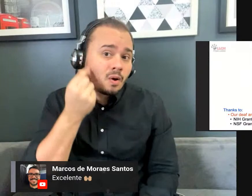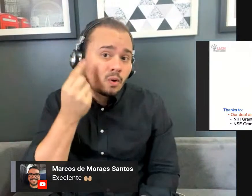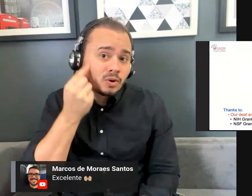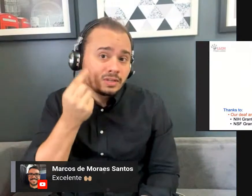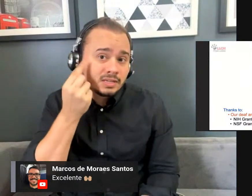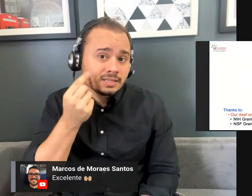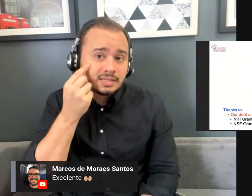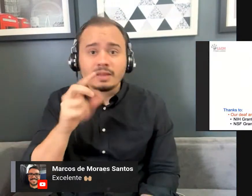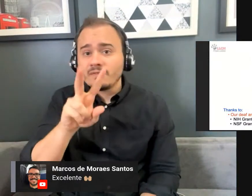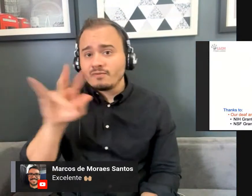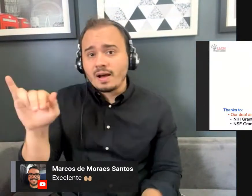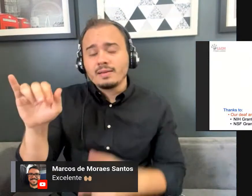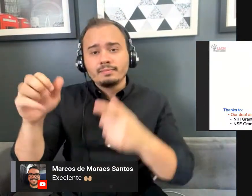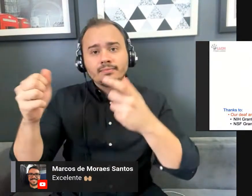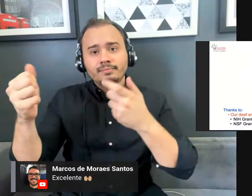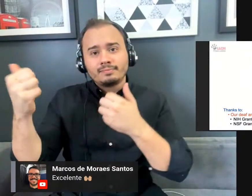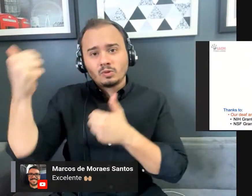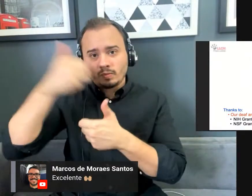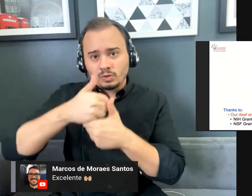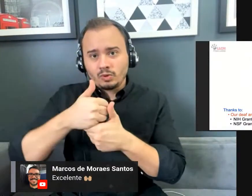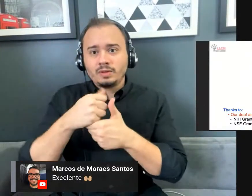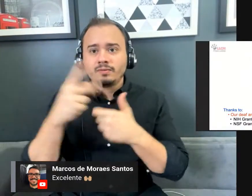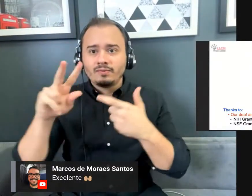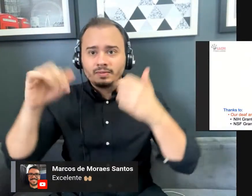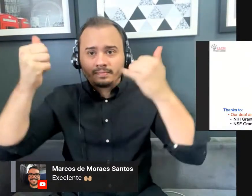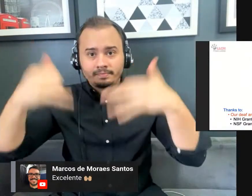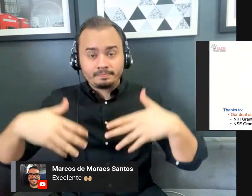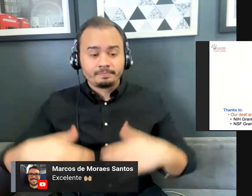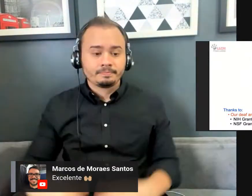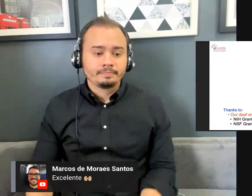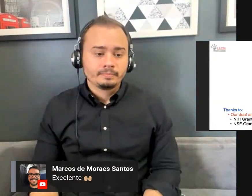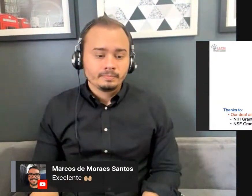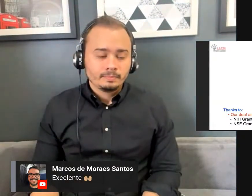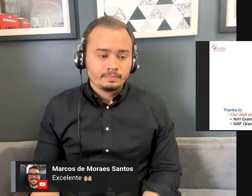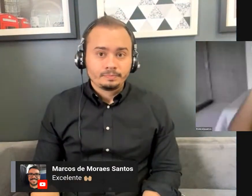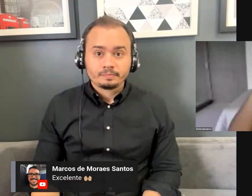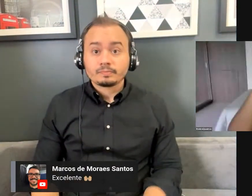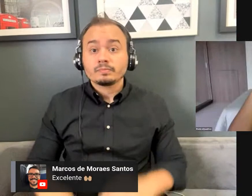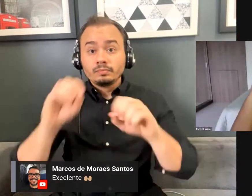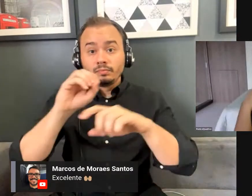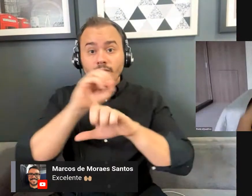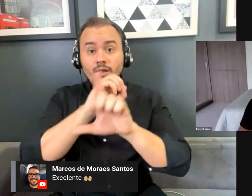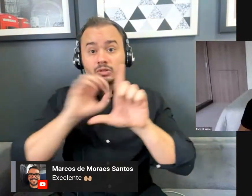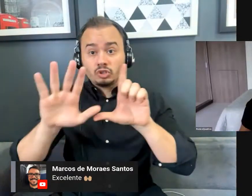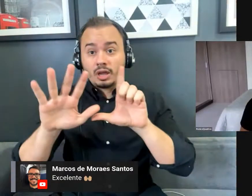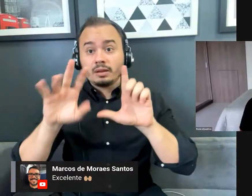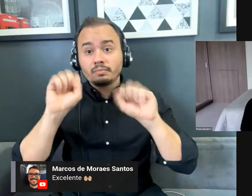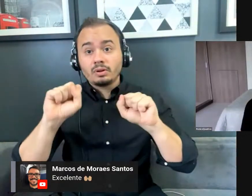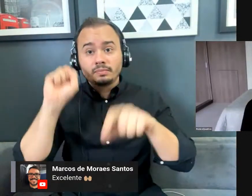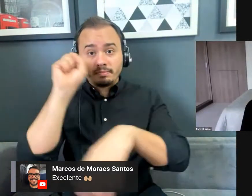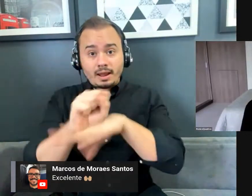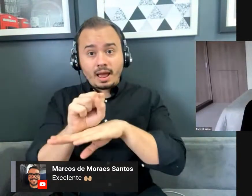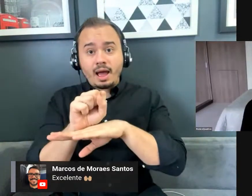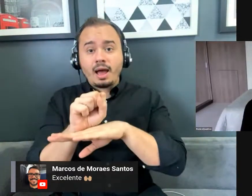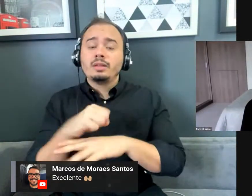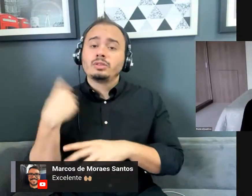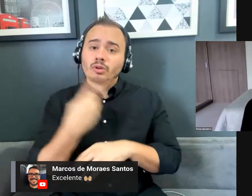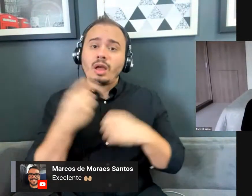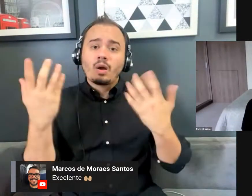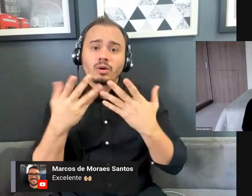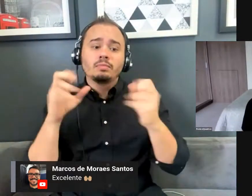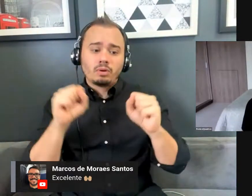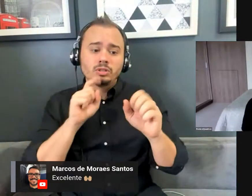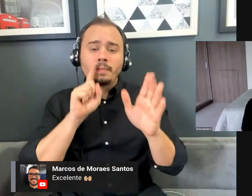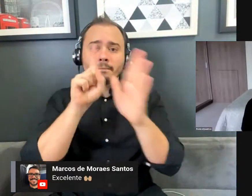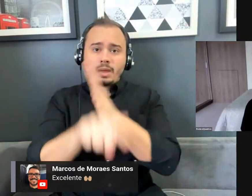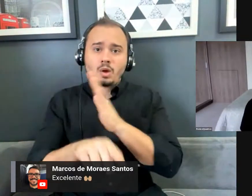sharing? Yes, please. Stop the sharing, then we can make the questions, follow